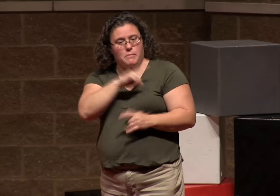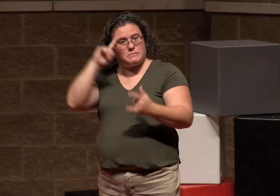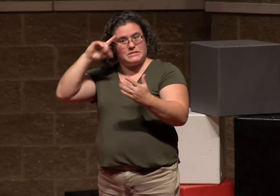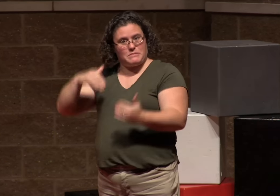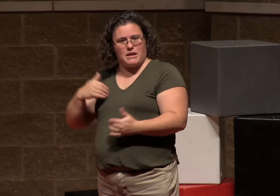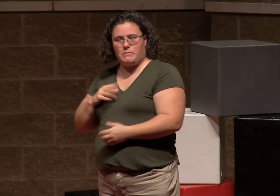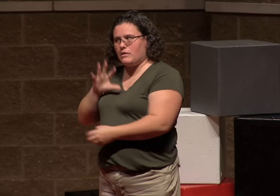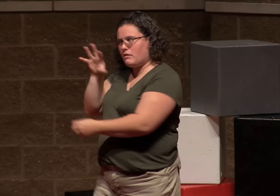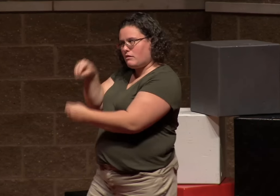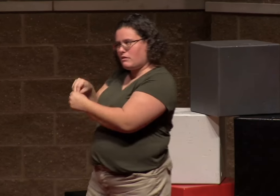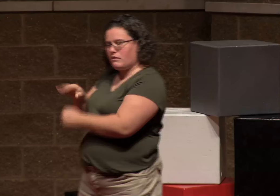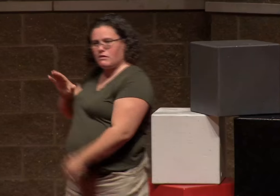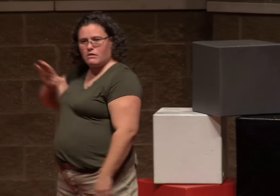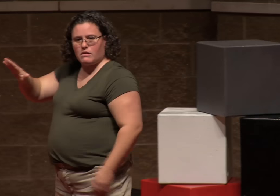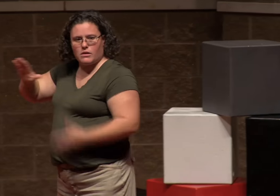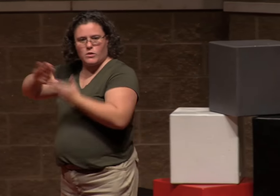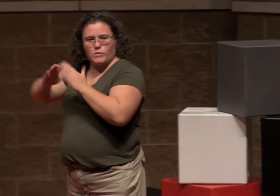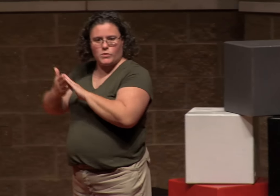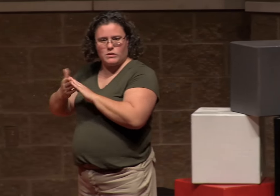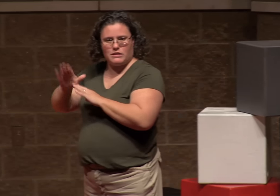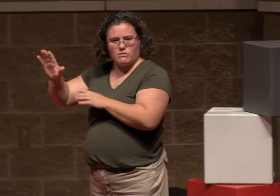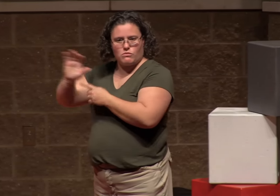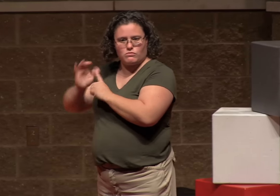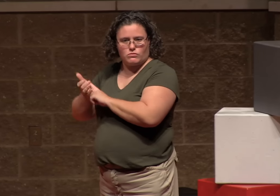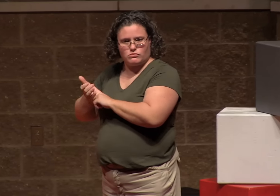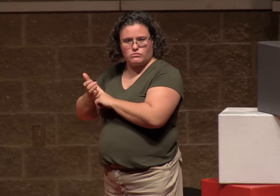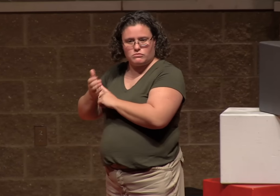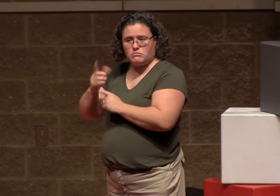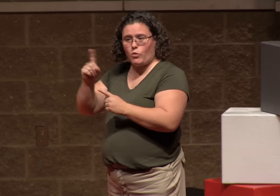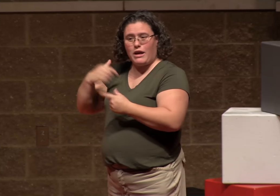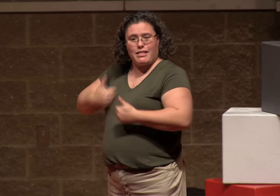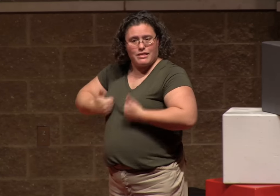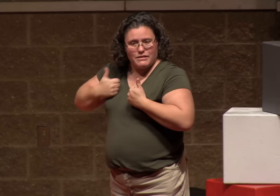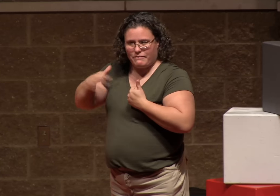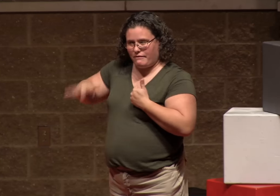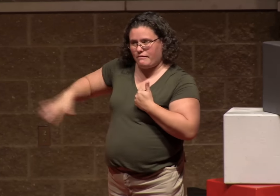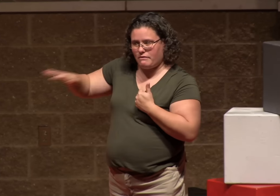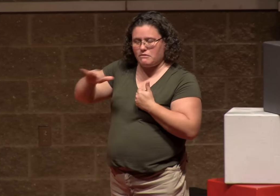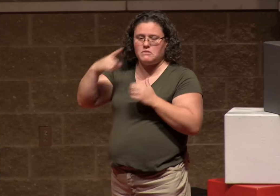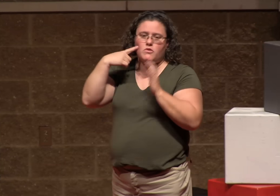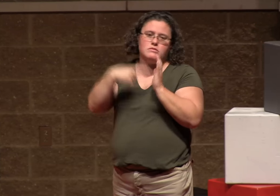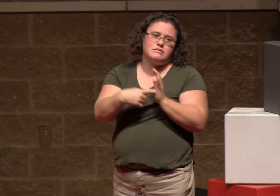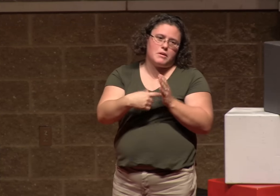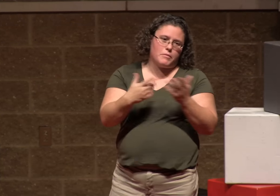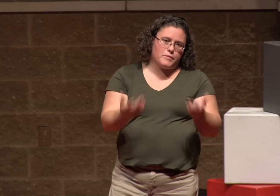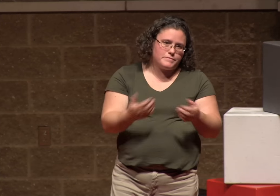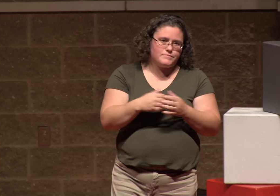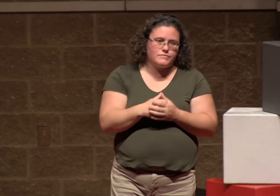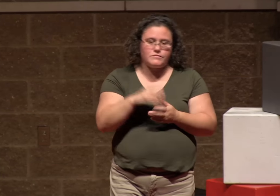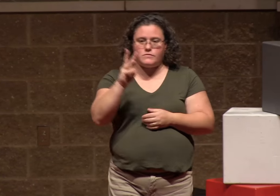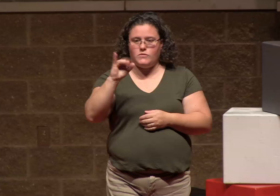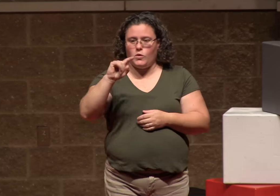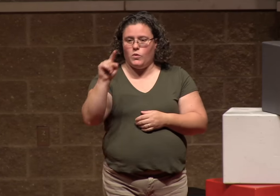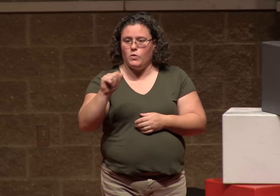language. At the same time, I was in my mom and dad's culture and my mom and dad's community. For example,